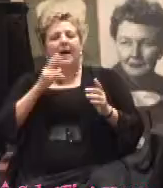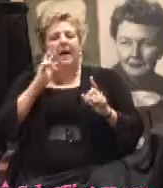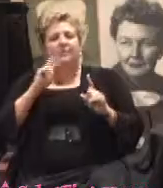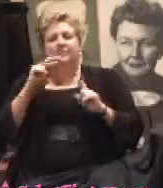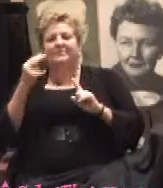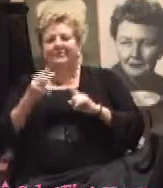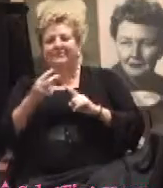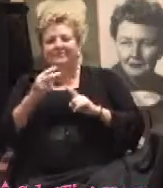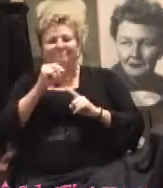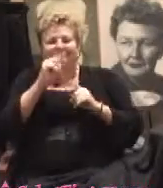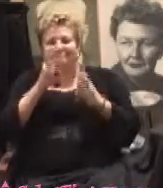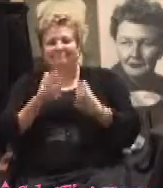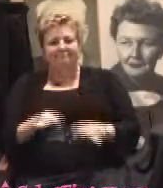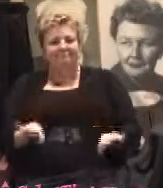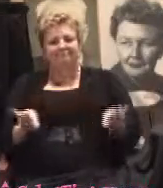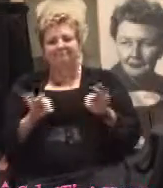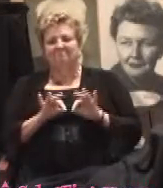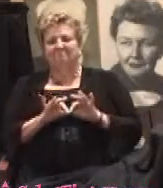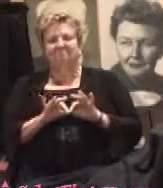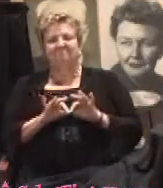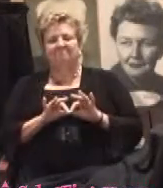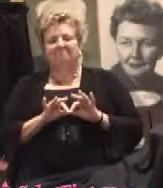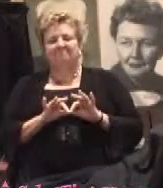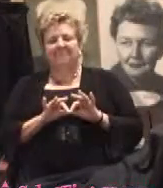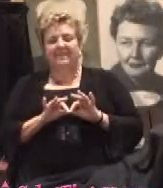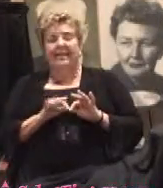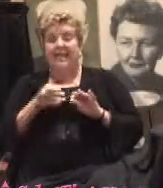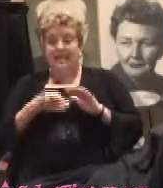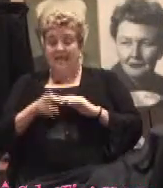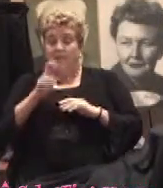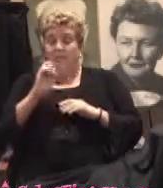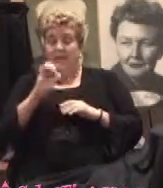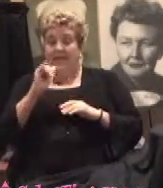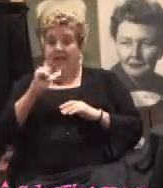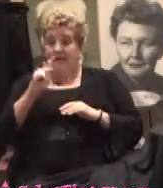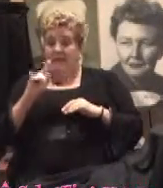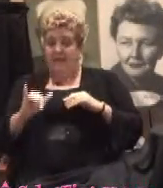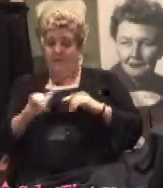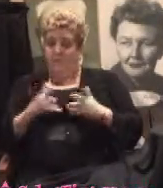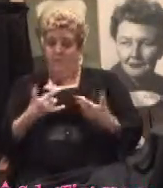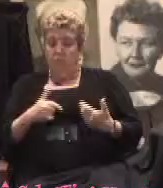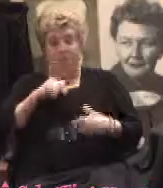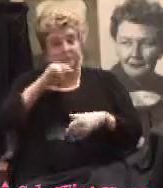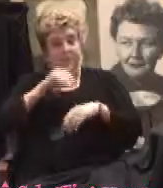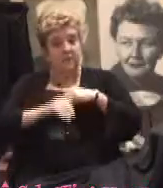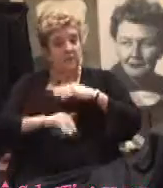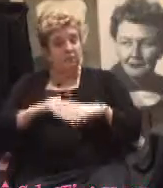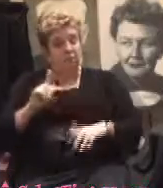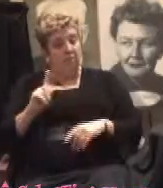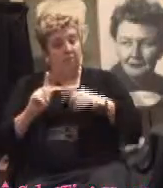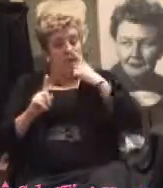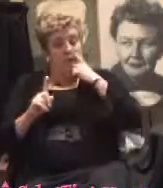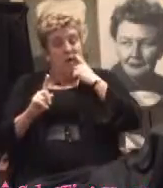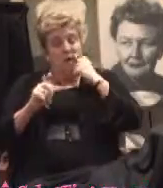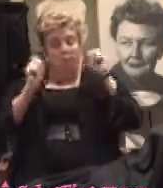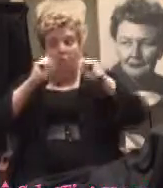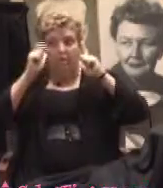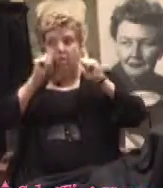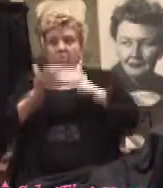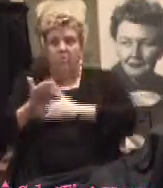all. And over here in reality, I was uncomfortable at that house. When I woke up the next day, I couldn't believe that that's where I'd ended